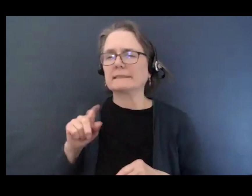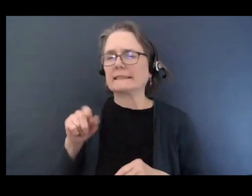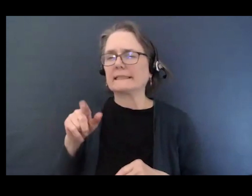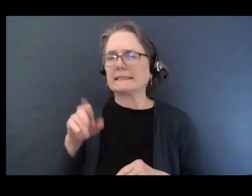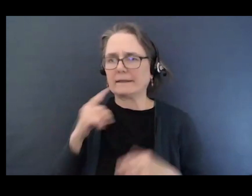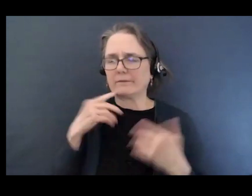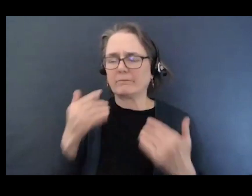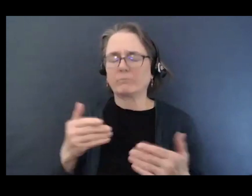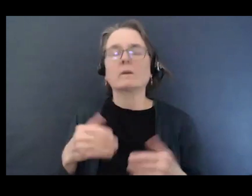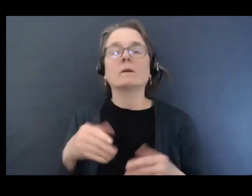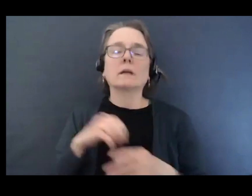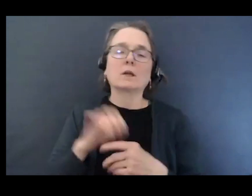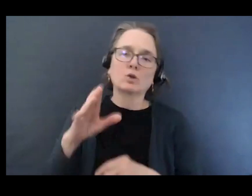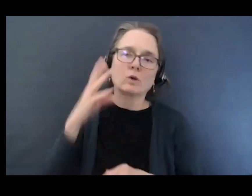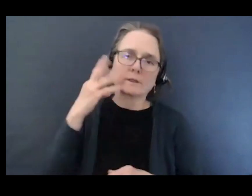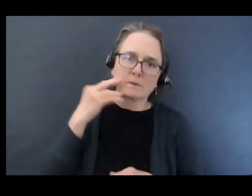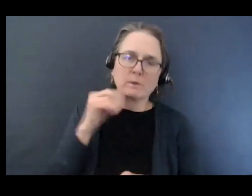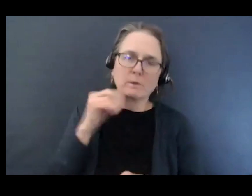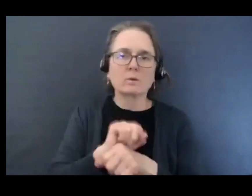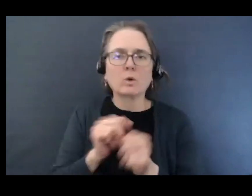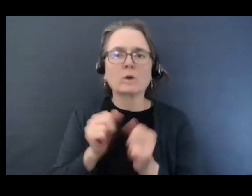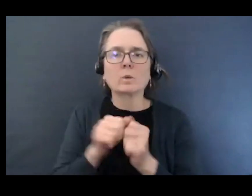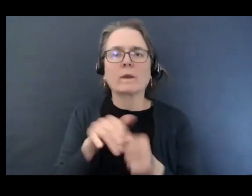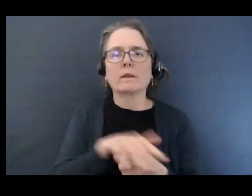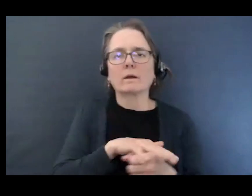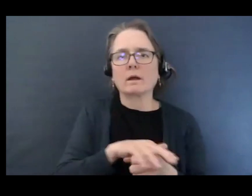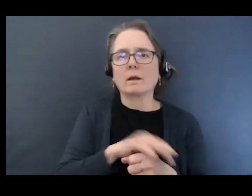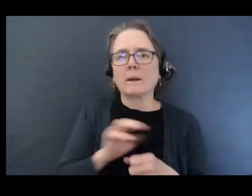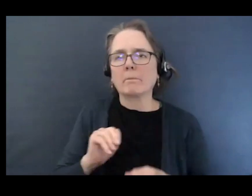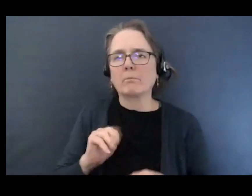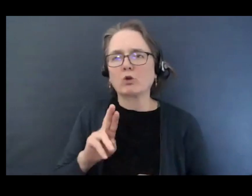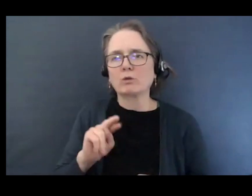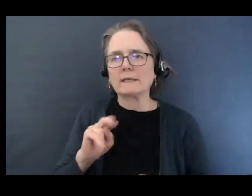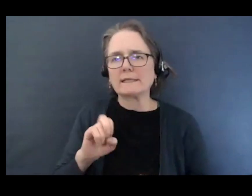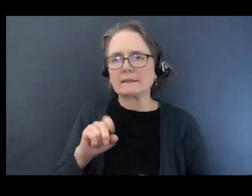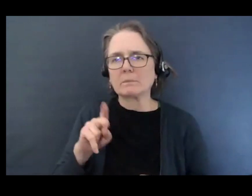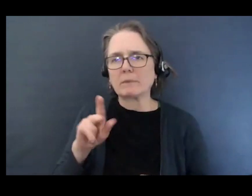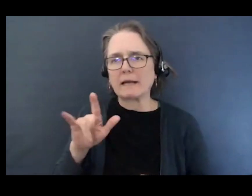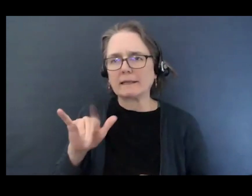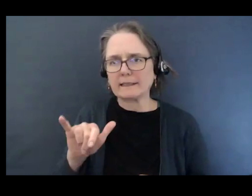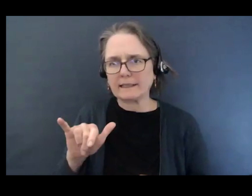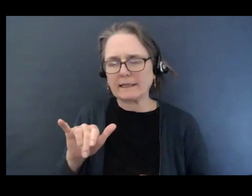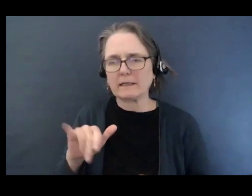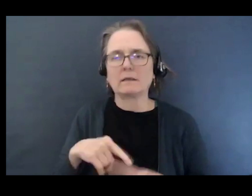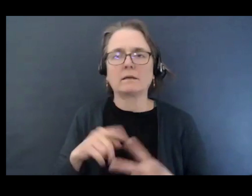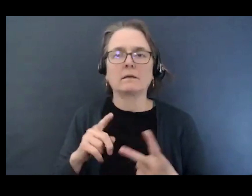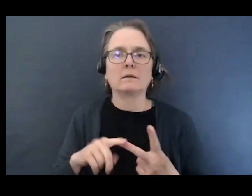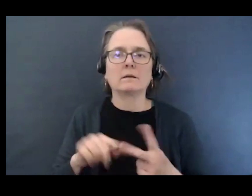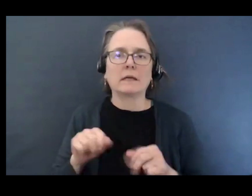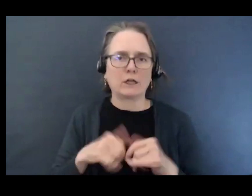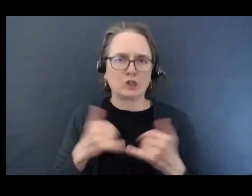your experience working with municipalities and agencies, what are the important questions that these institutions want to be able to